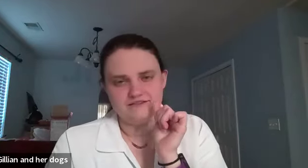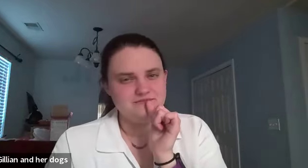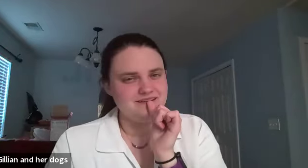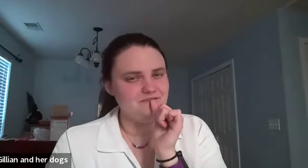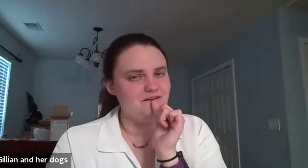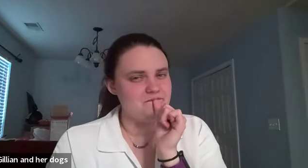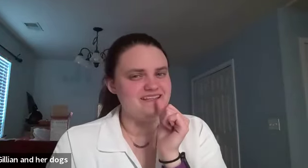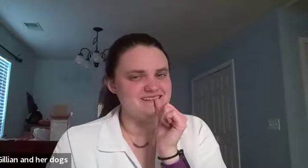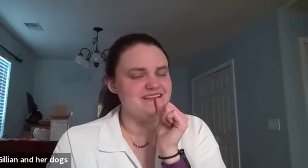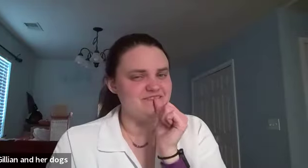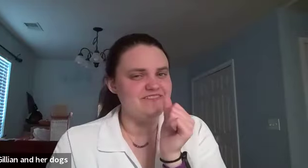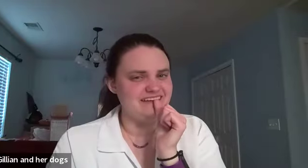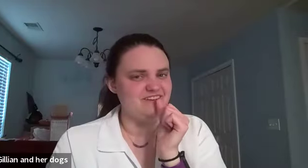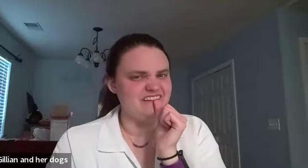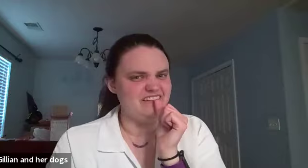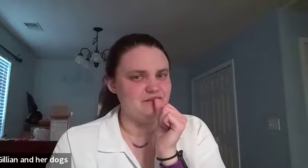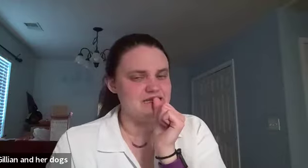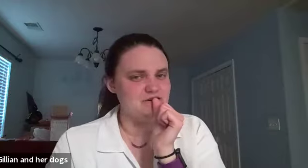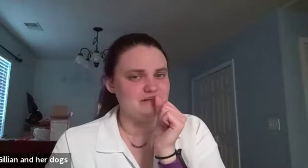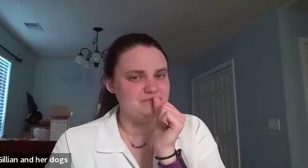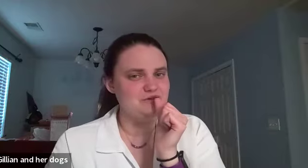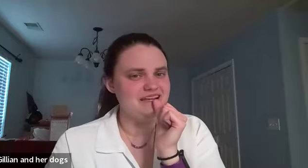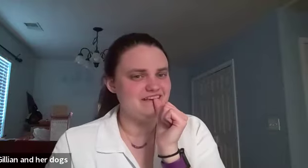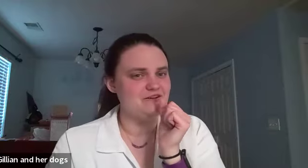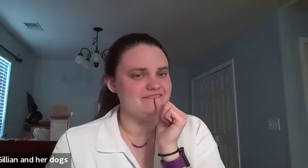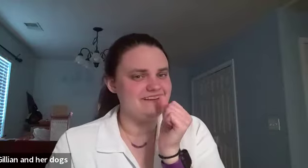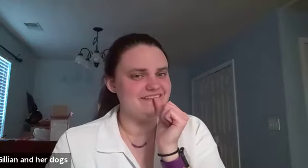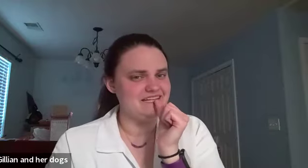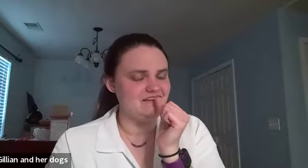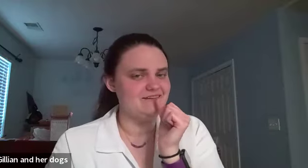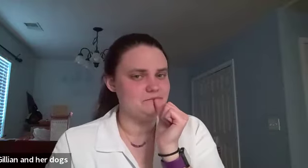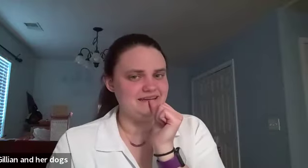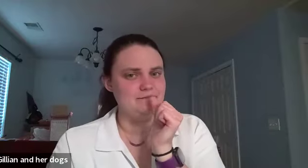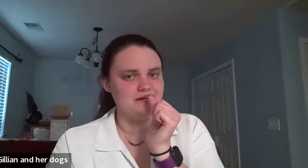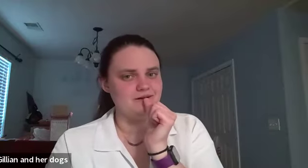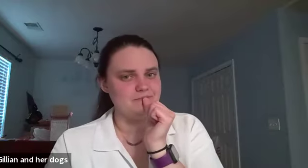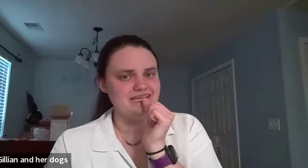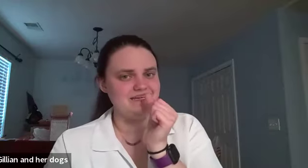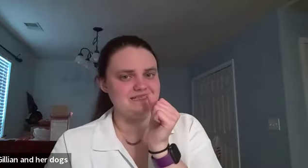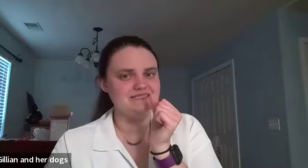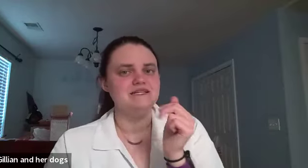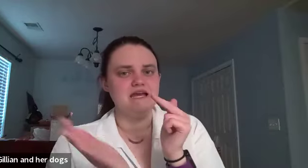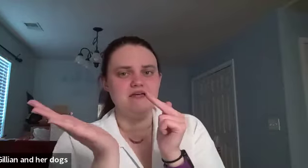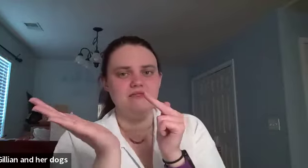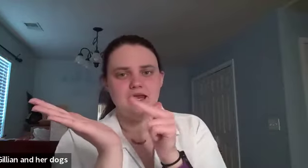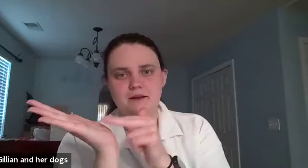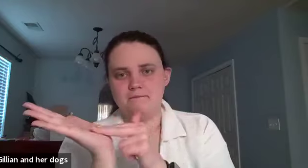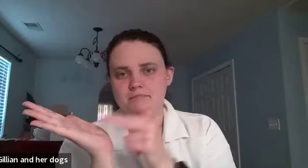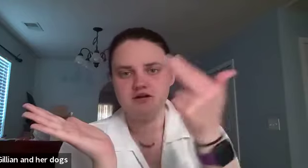to, but you are basically like flicking your teeth. It's not your lip you're hitting, you're flicking the teeth. Peanut butter, peanut, and then